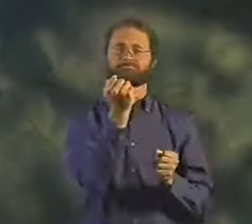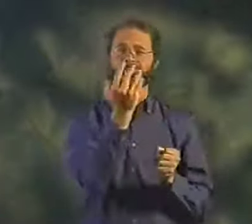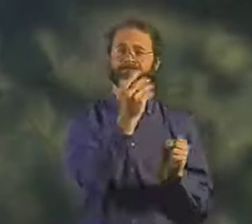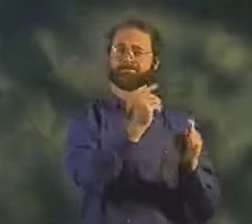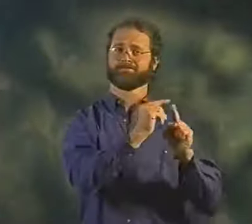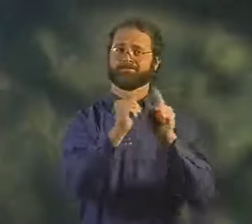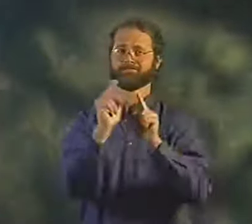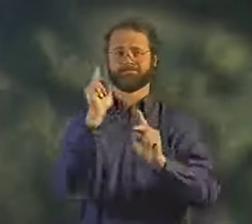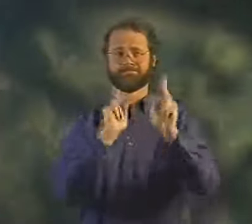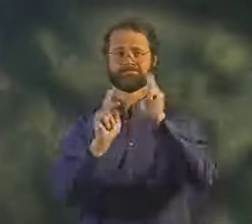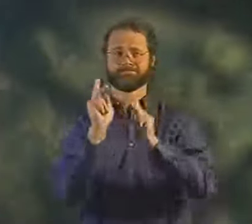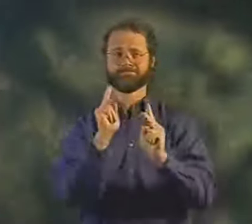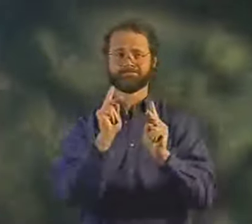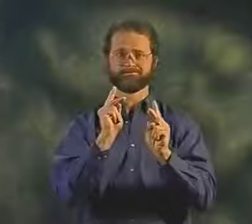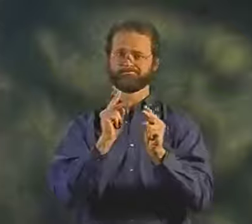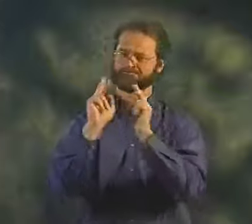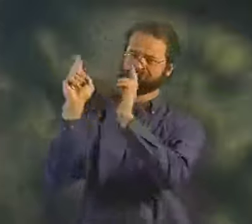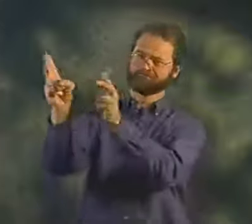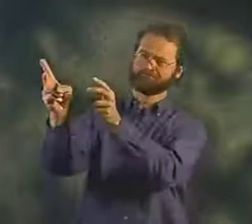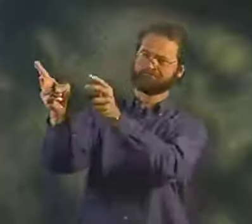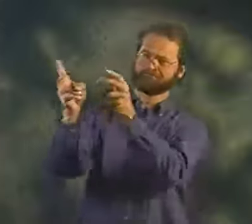15 different people studied Clayton's work.